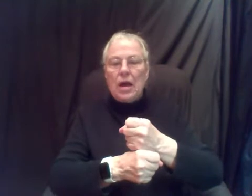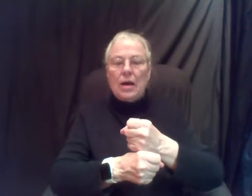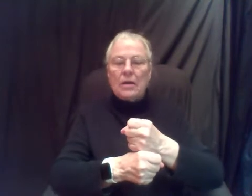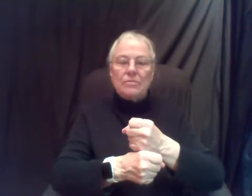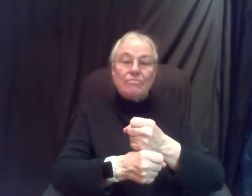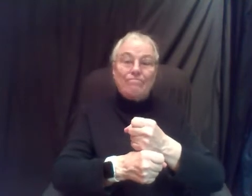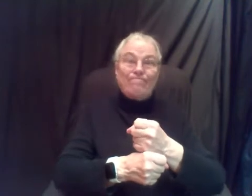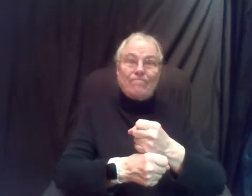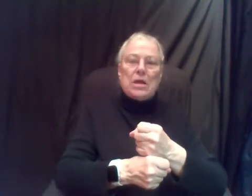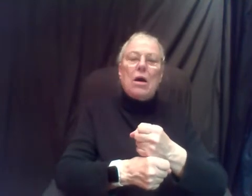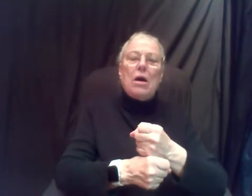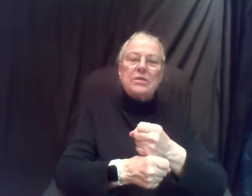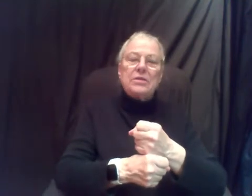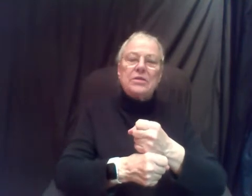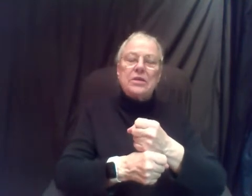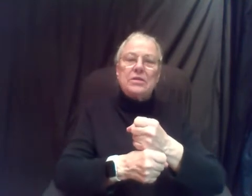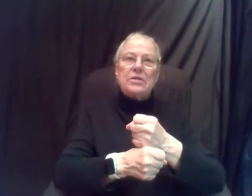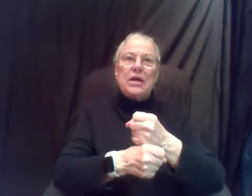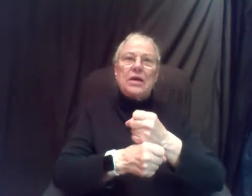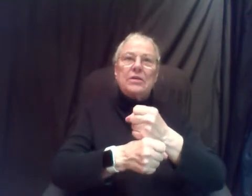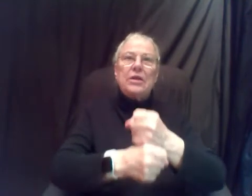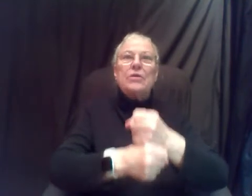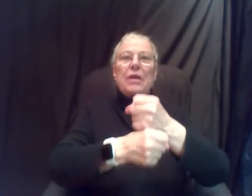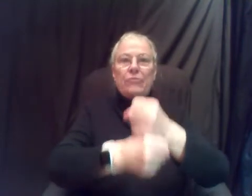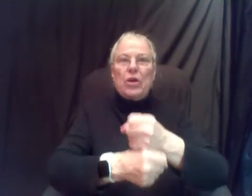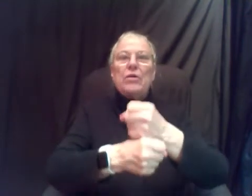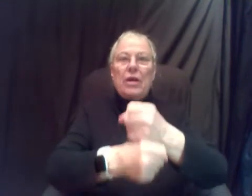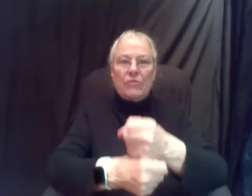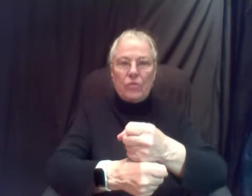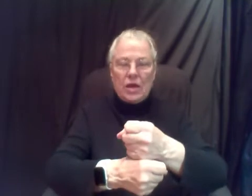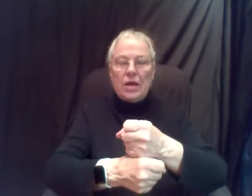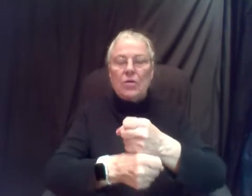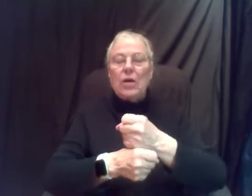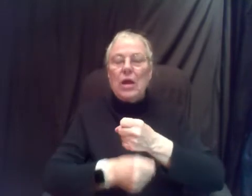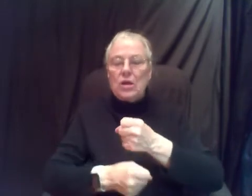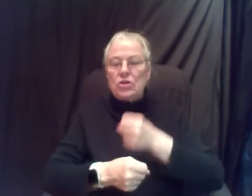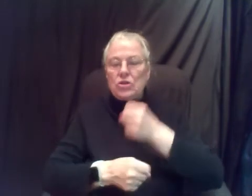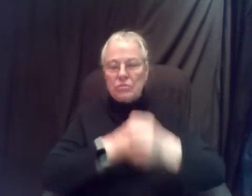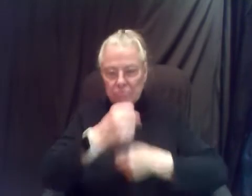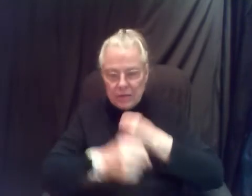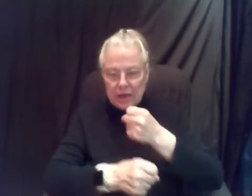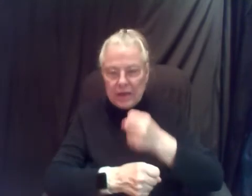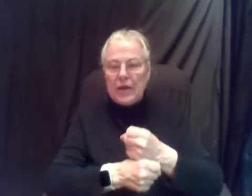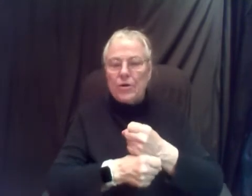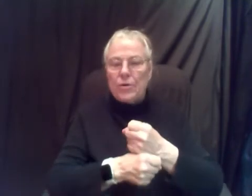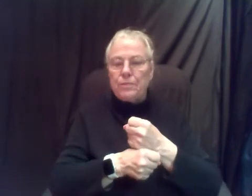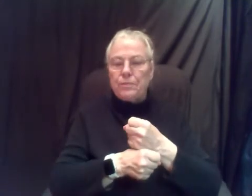uh, constant year after year after year, just year.